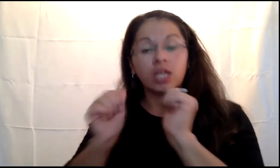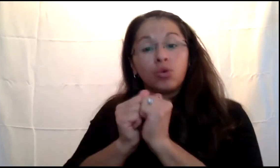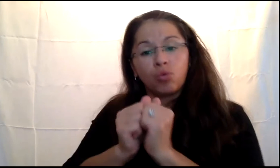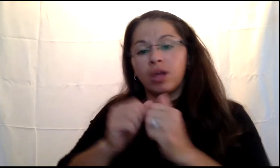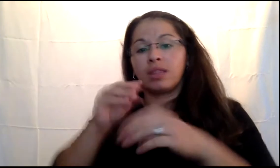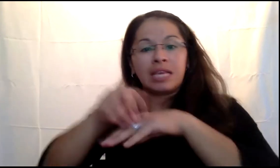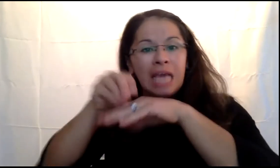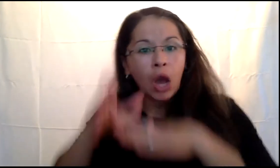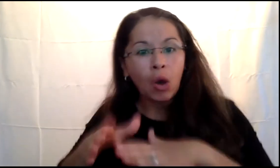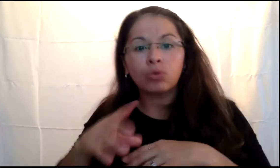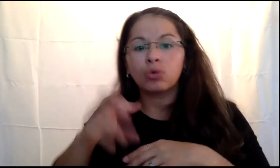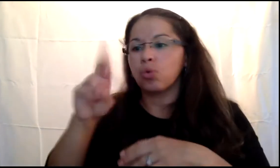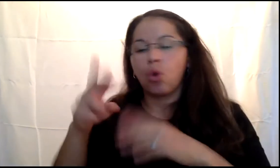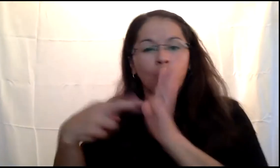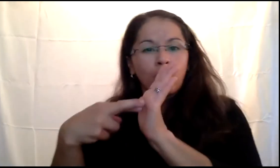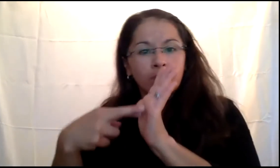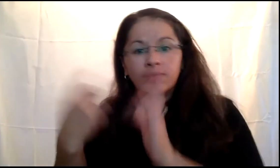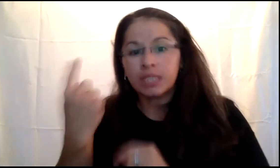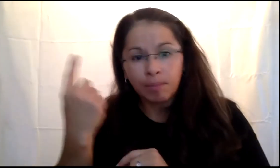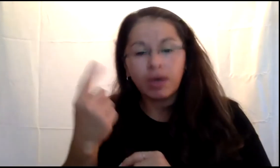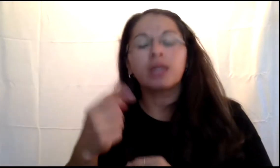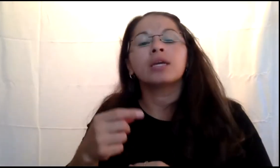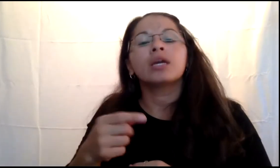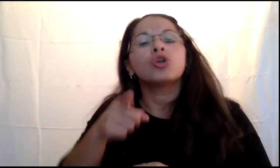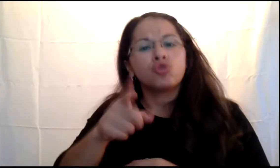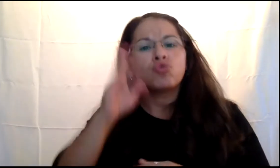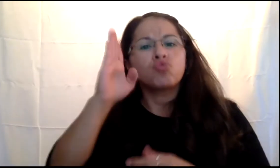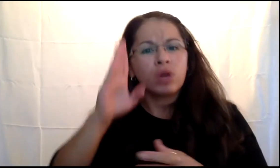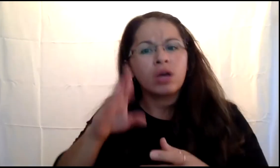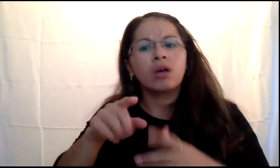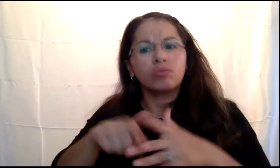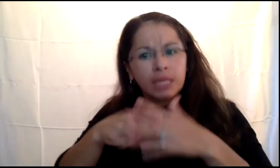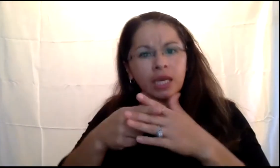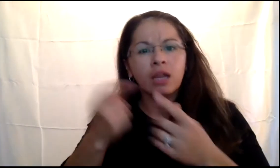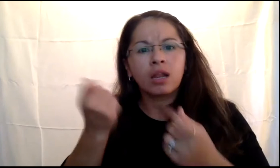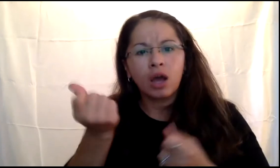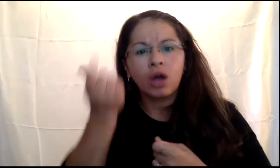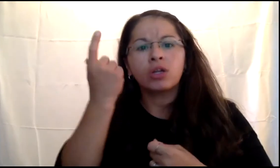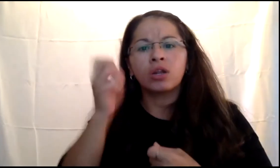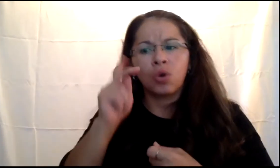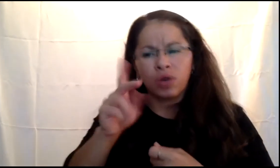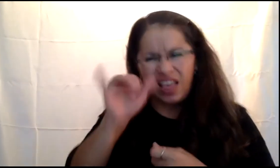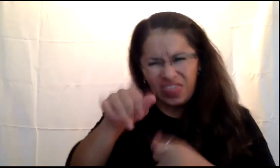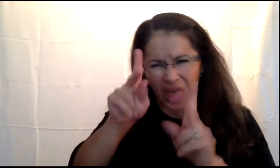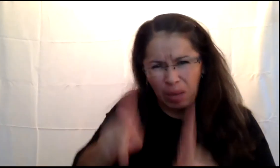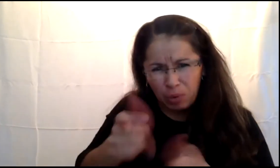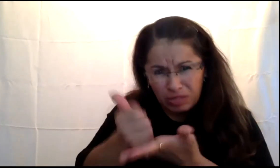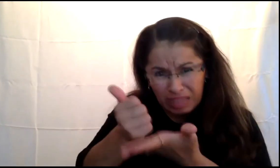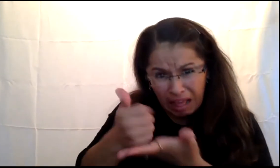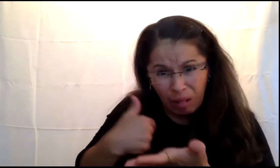then you'll begin to just understand if they're not helpful, knowledgeable, if they are not willing to help you. It's kind of